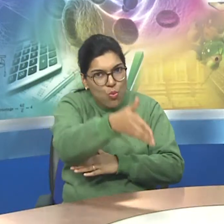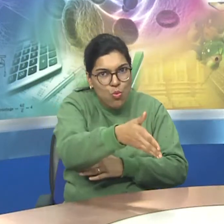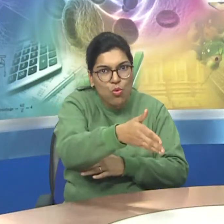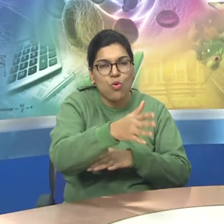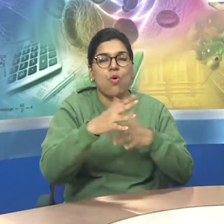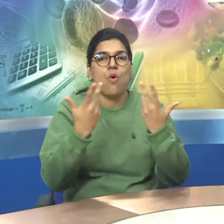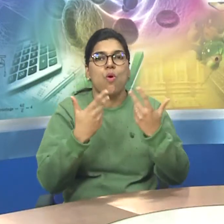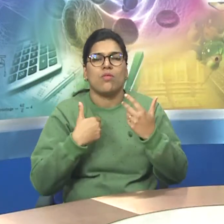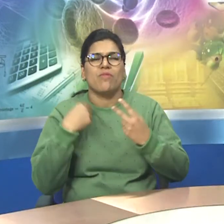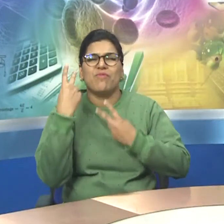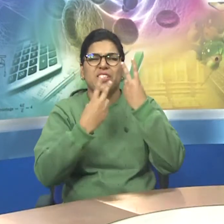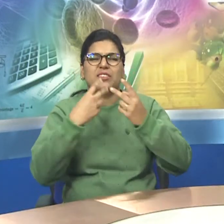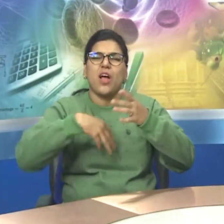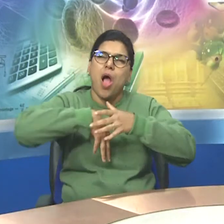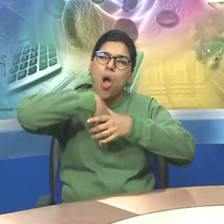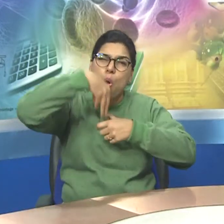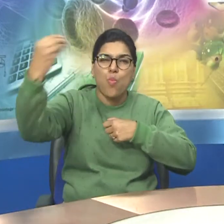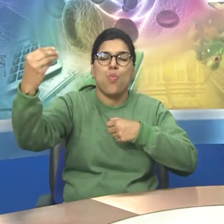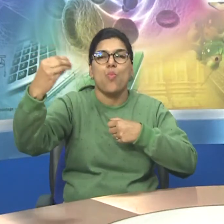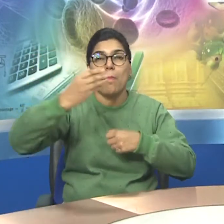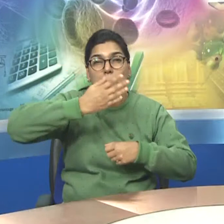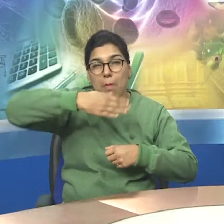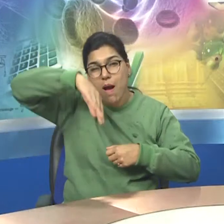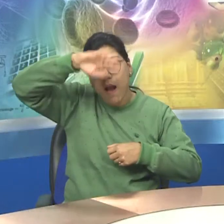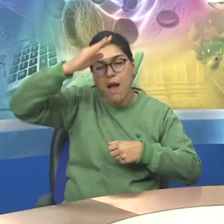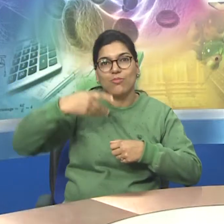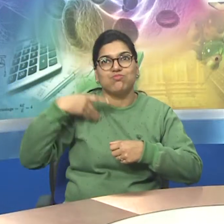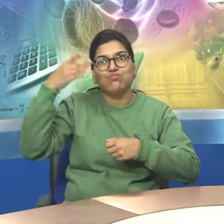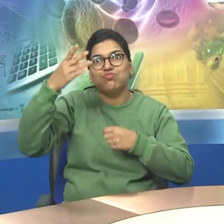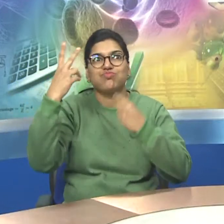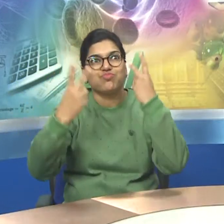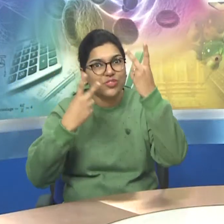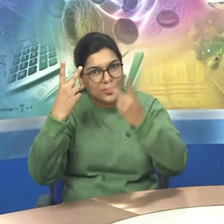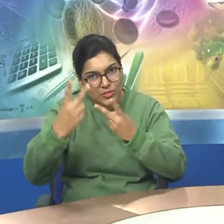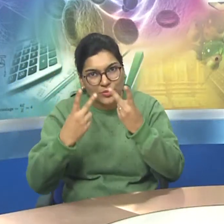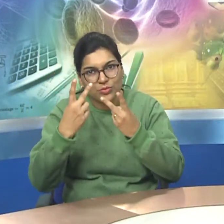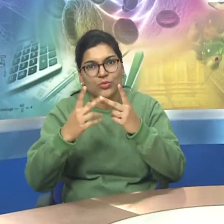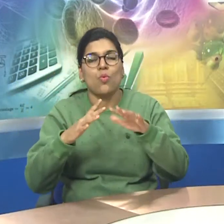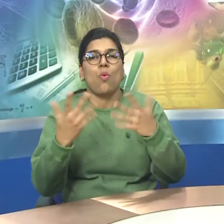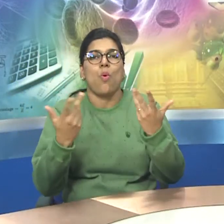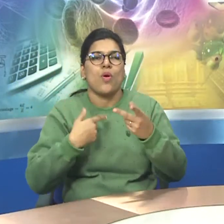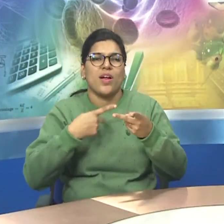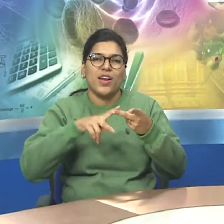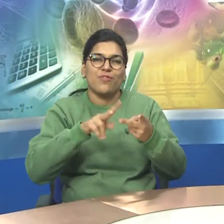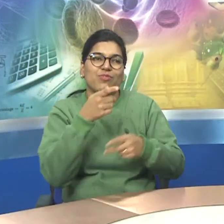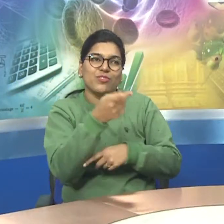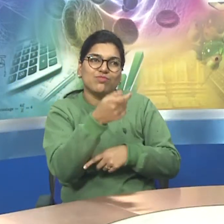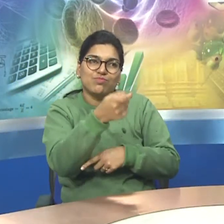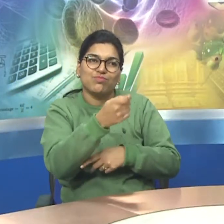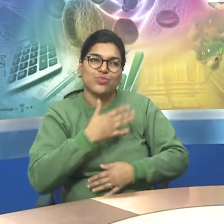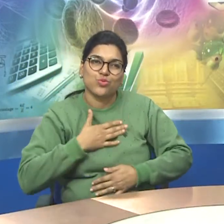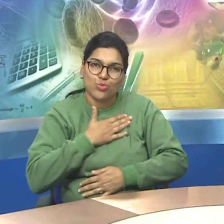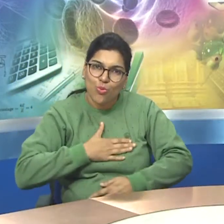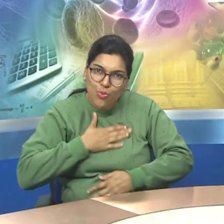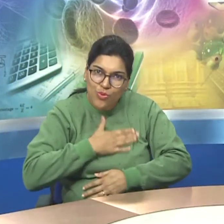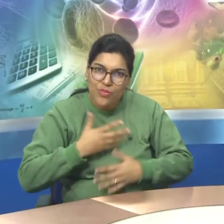or some people like to move to friend's house to visit, to chat. Some people go to hill, or some people